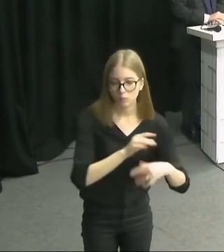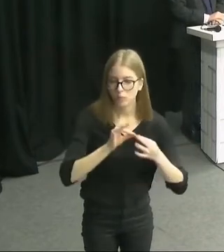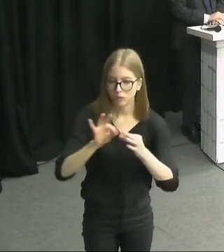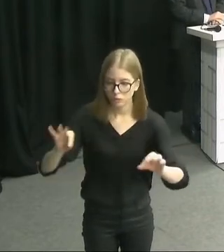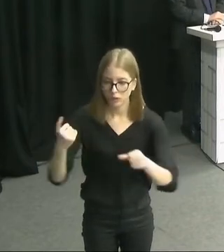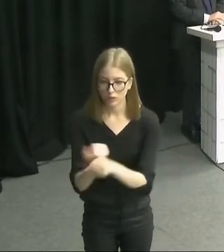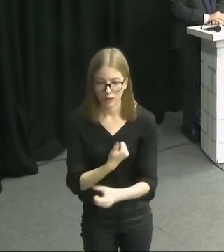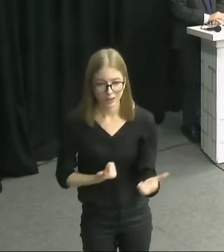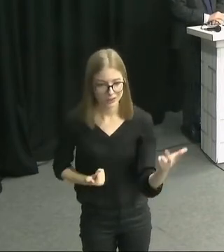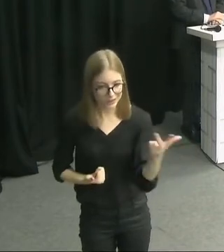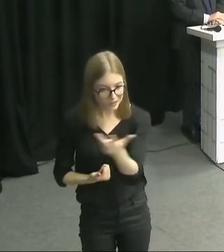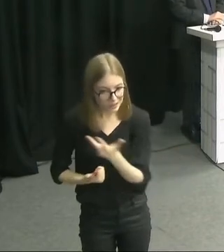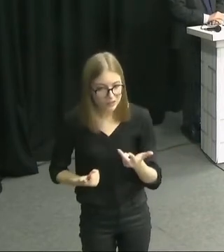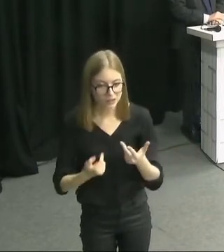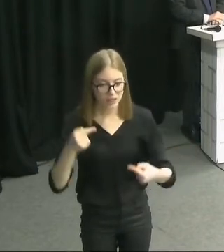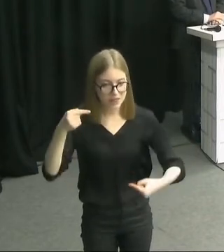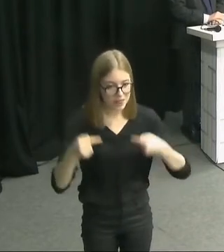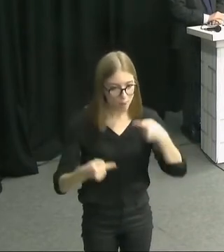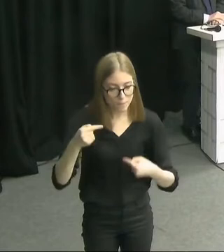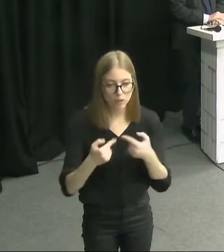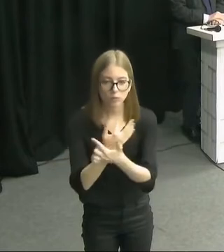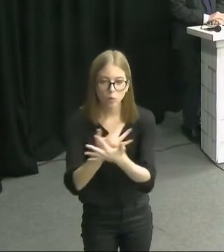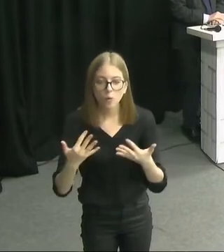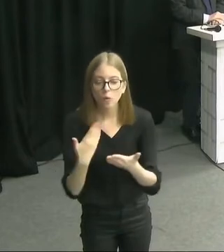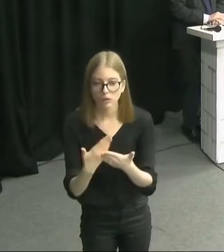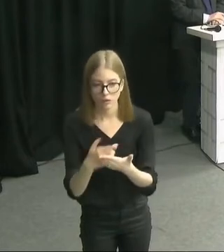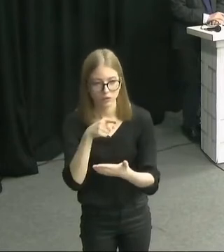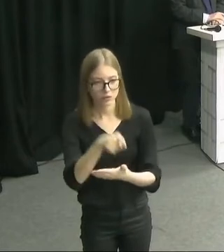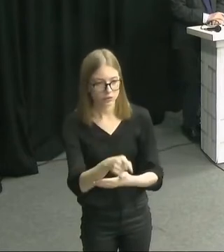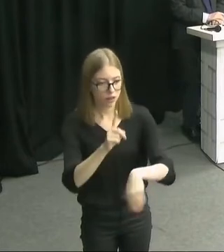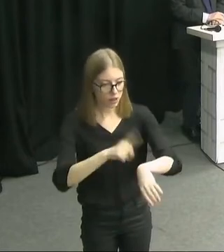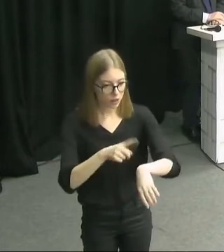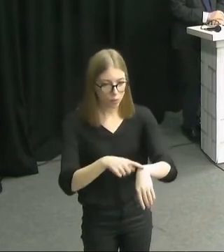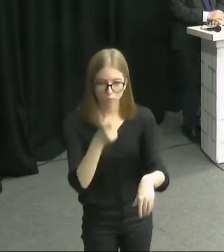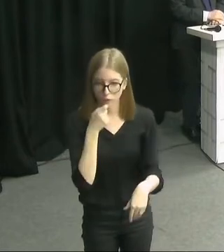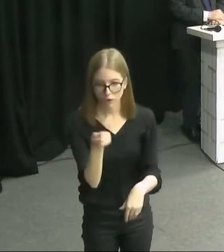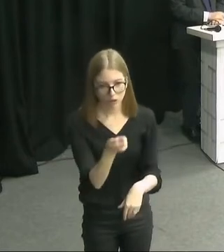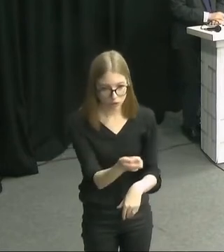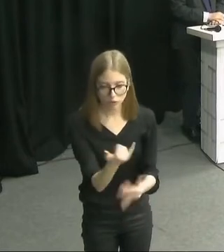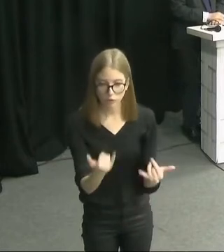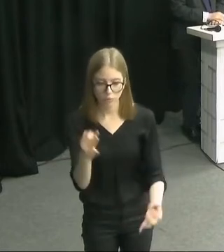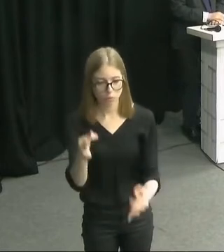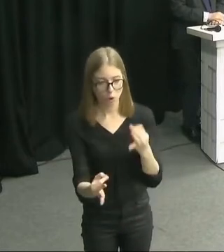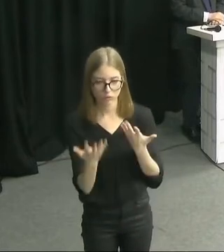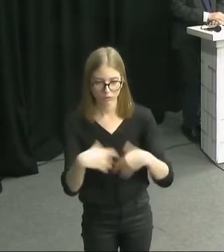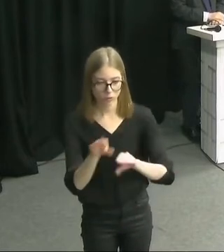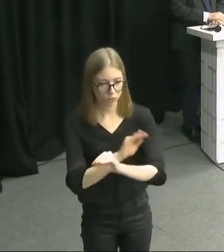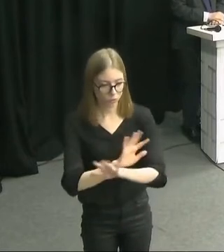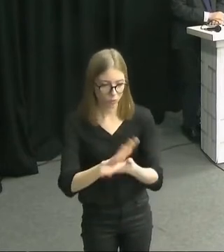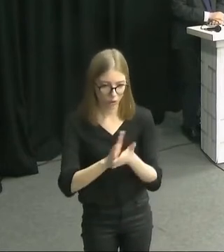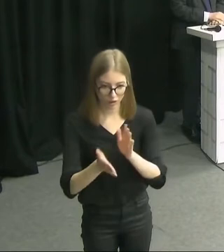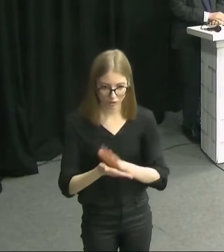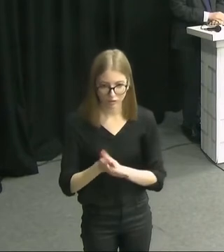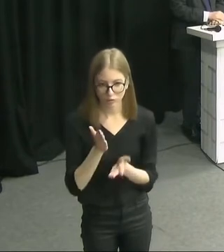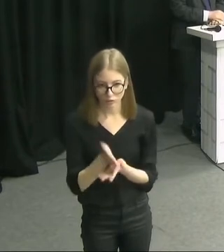with limited answer time. I think we should apply the same practice in our council meetings. So